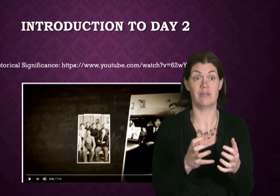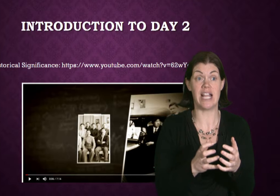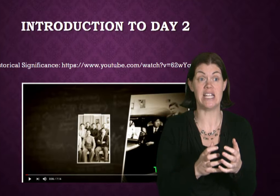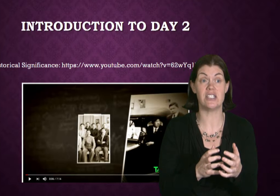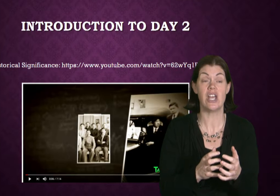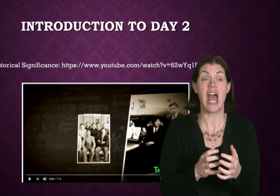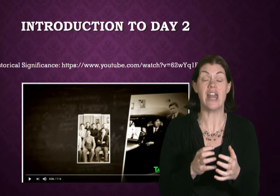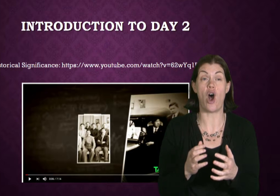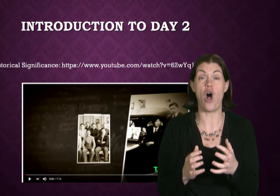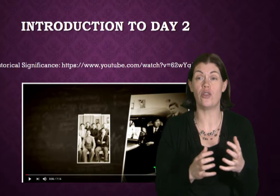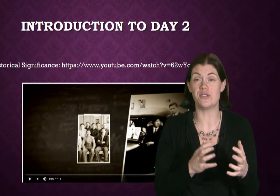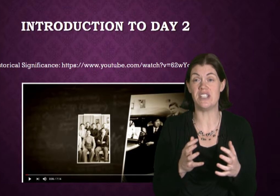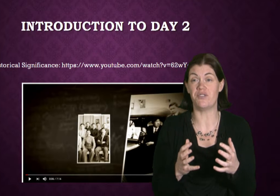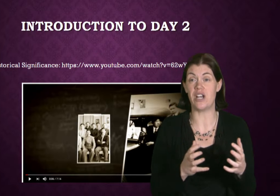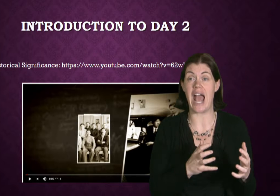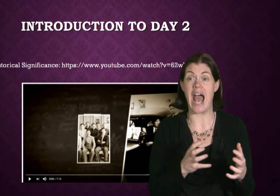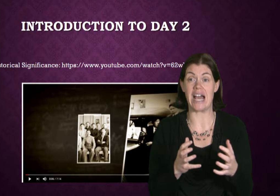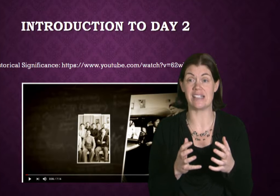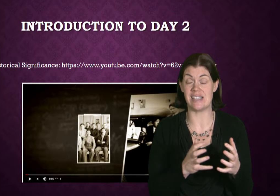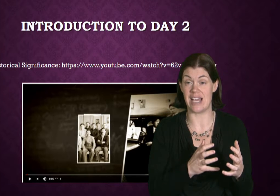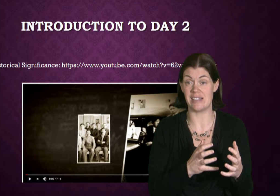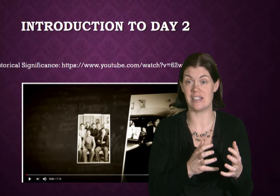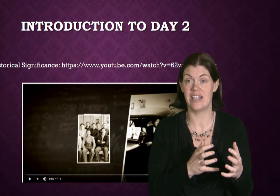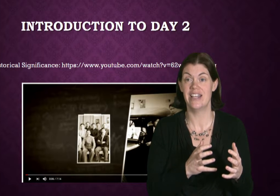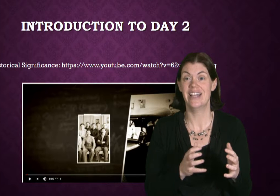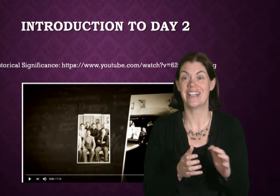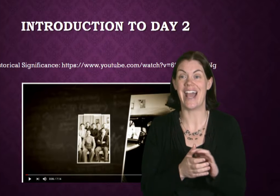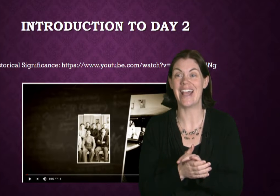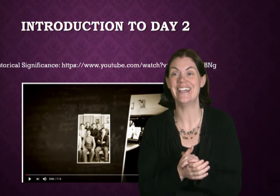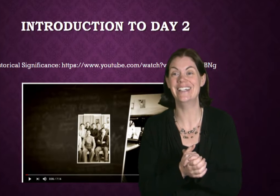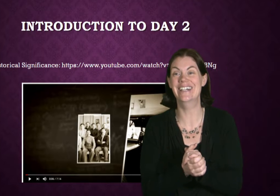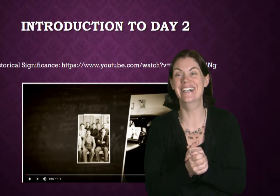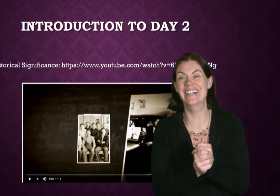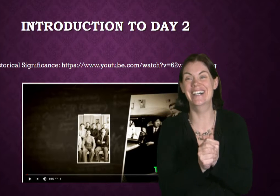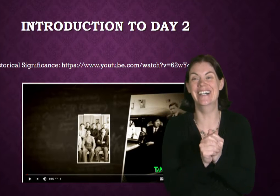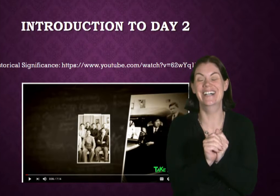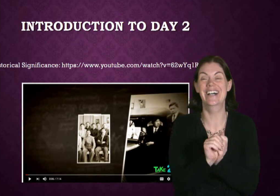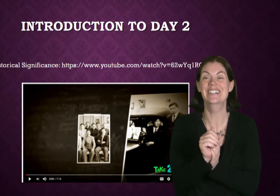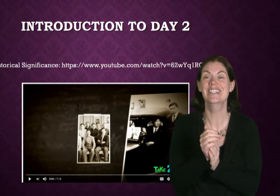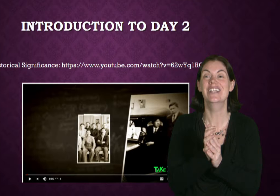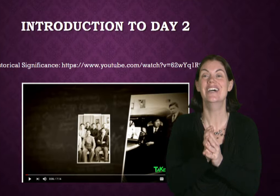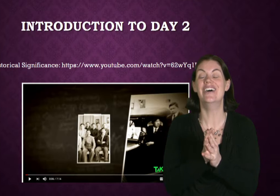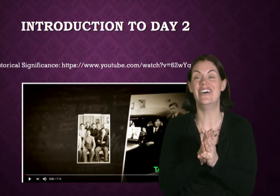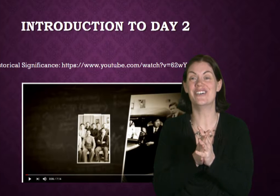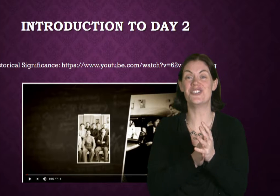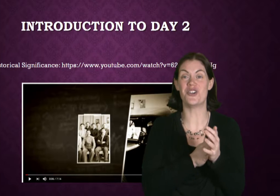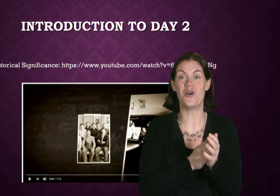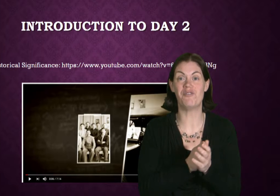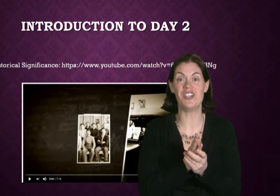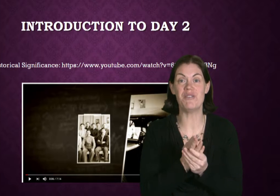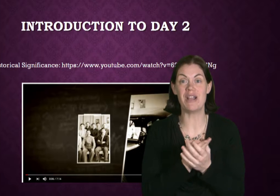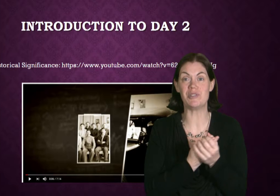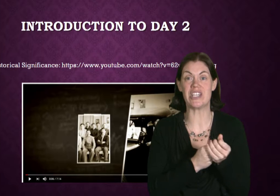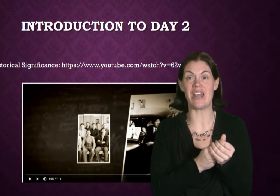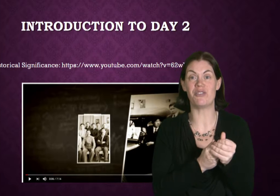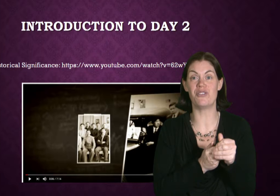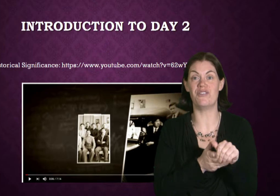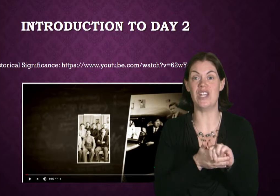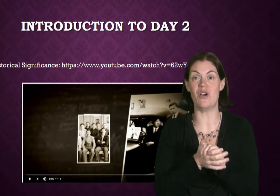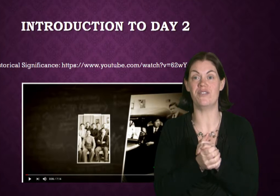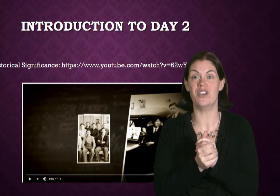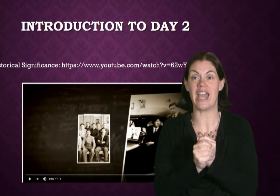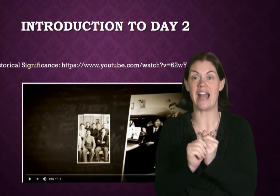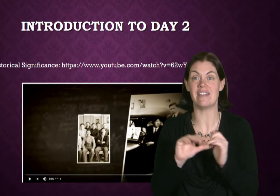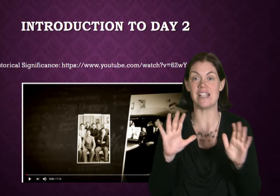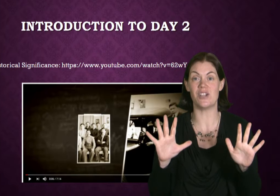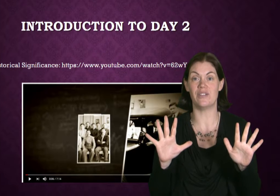effects, right? And all those different access, okay? Oh, Jonah, hopefully you were able to get through the